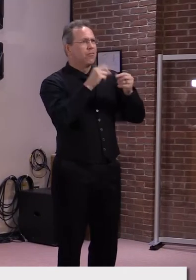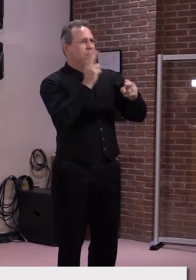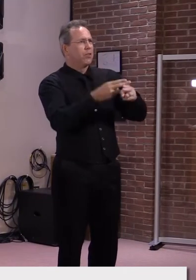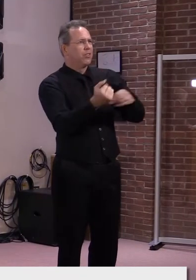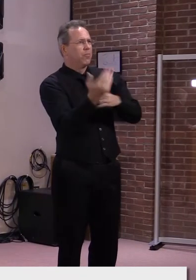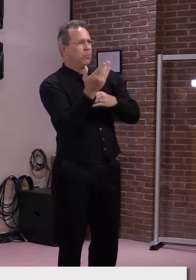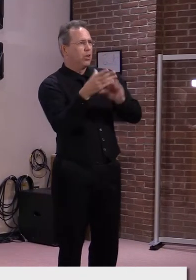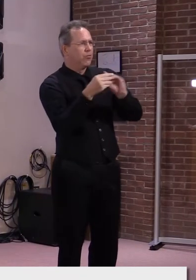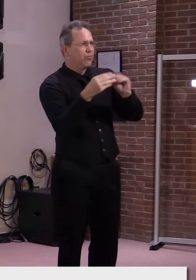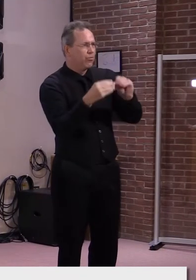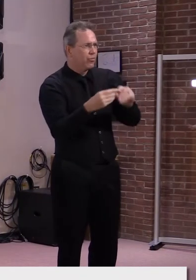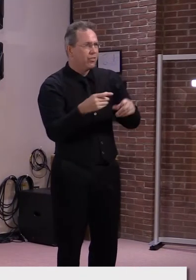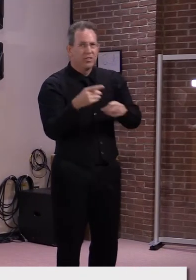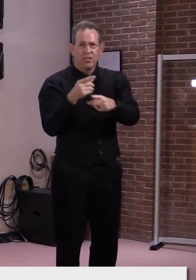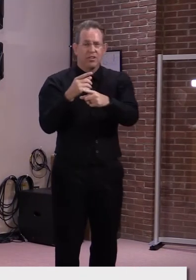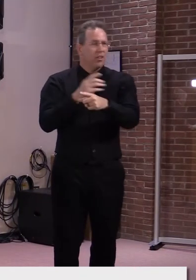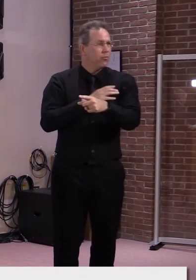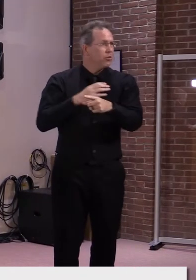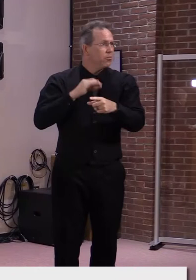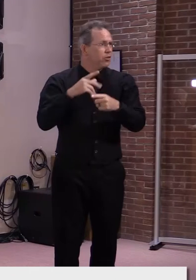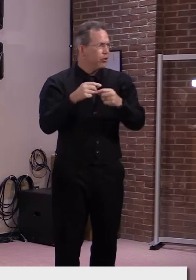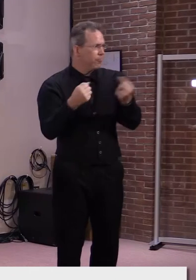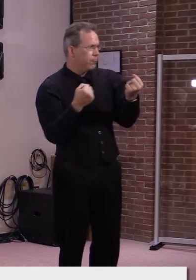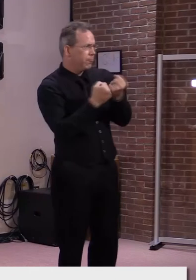Commissioner Pichek pointed out, we are at